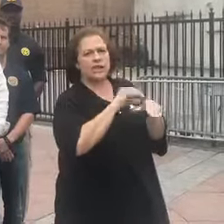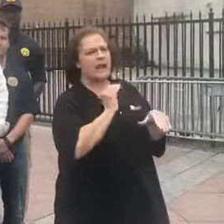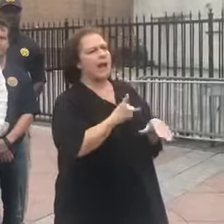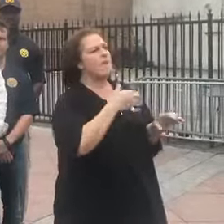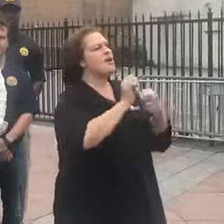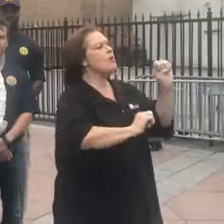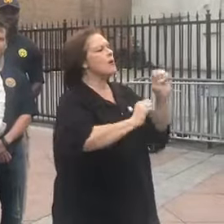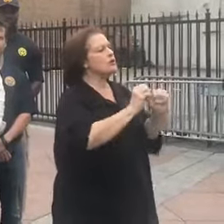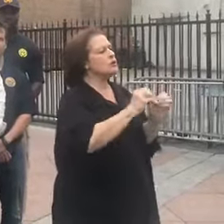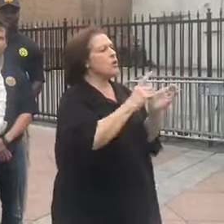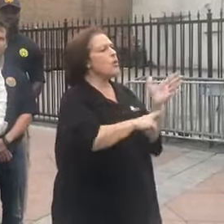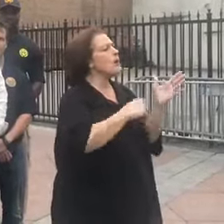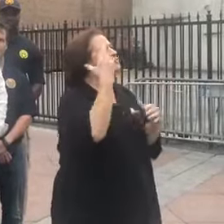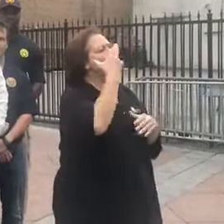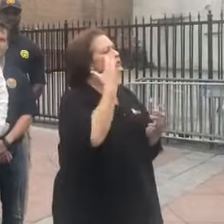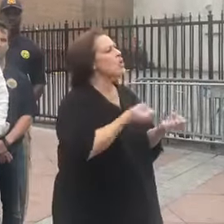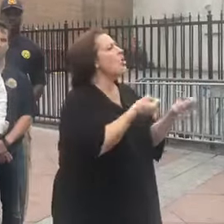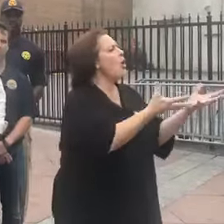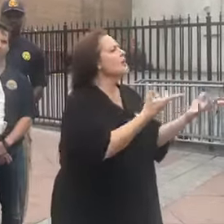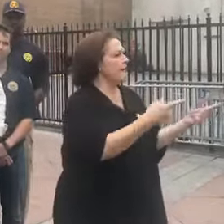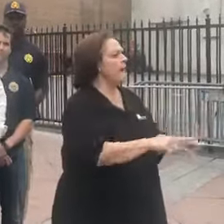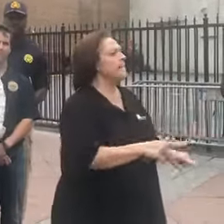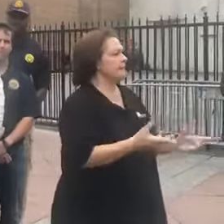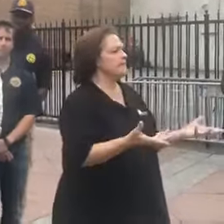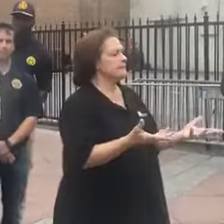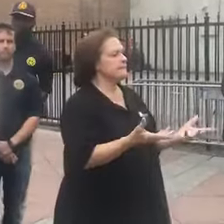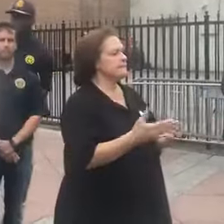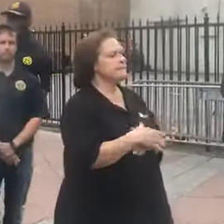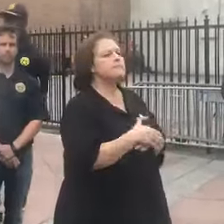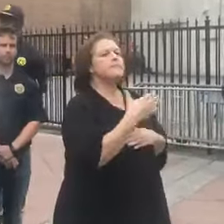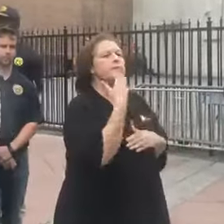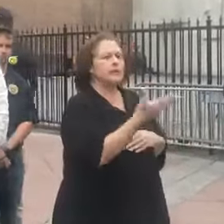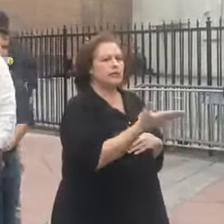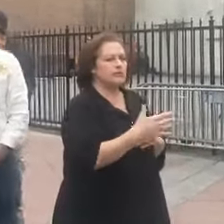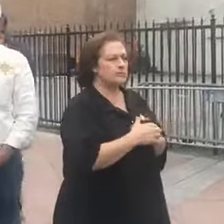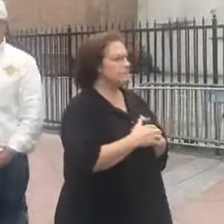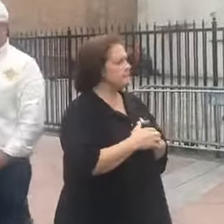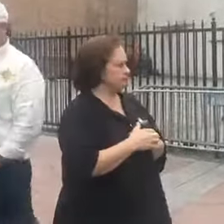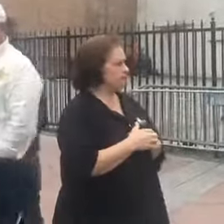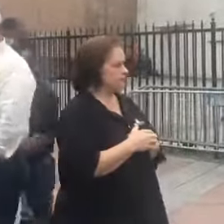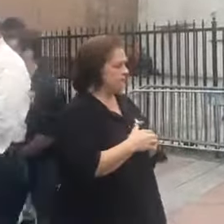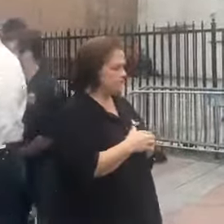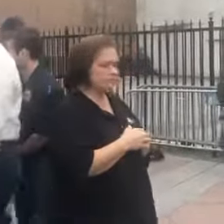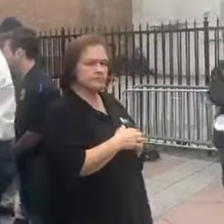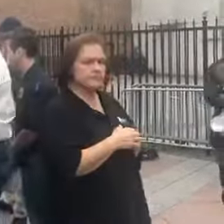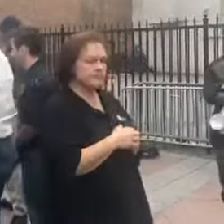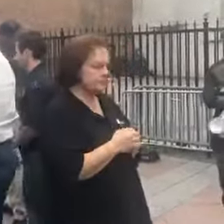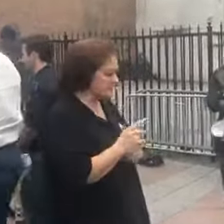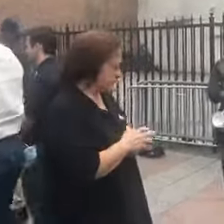of what caused it. Thank you all. Thank you all so much. Thank you. Thank you, Mayor.